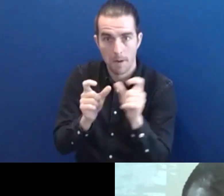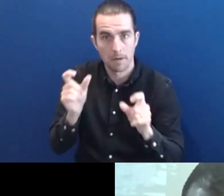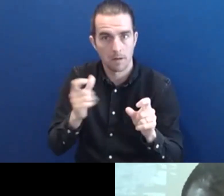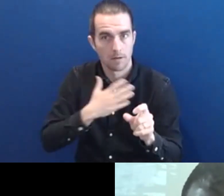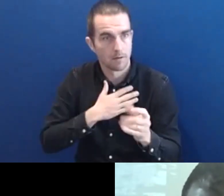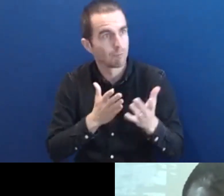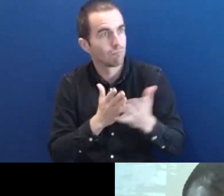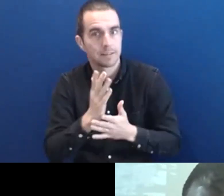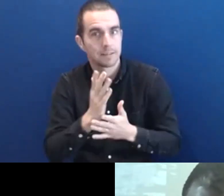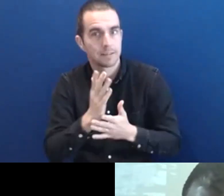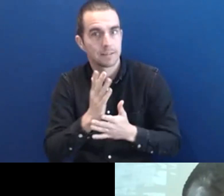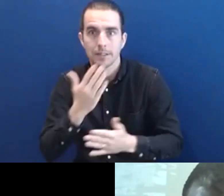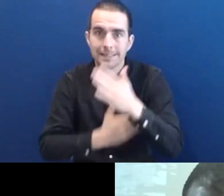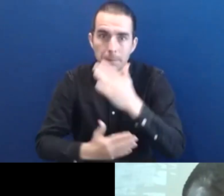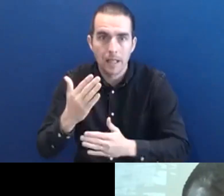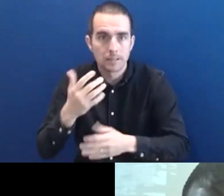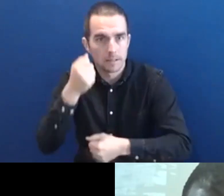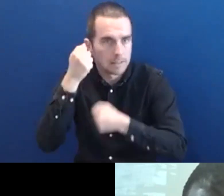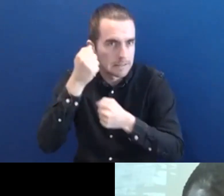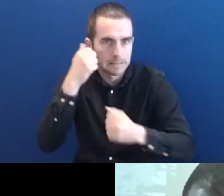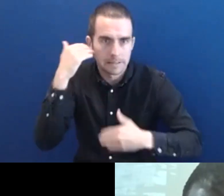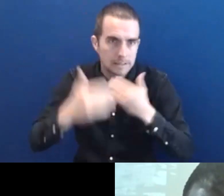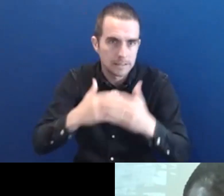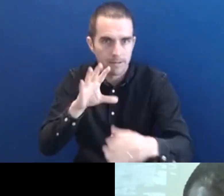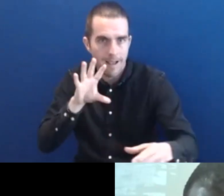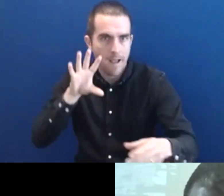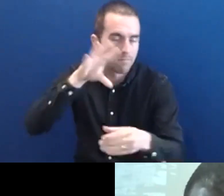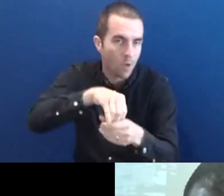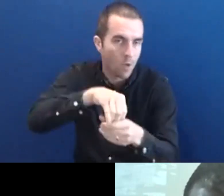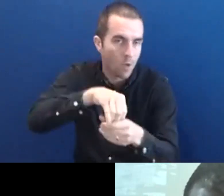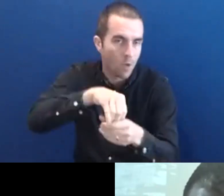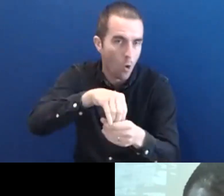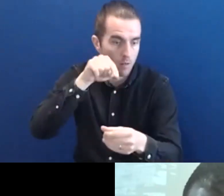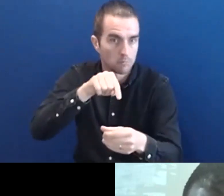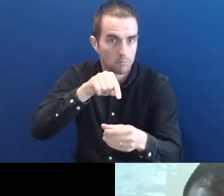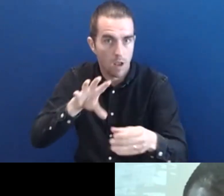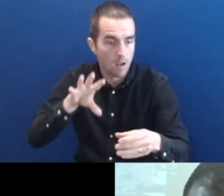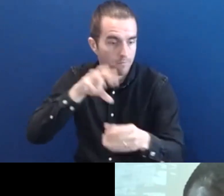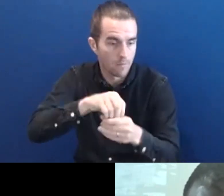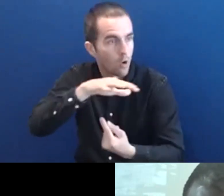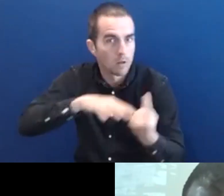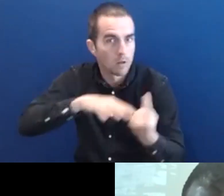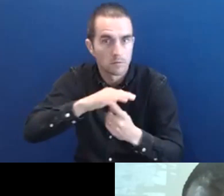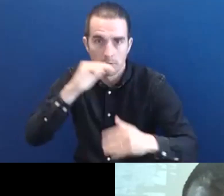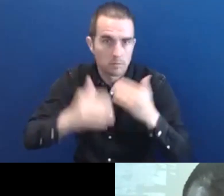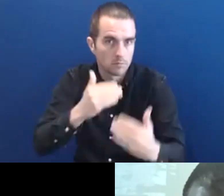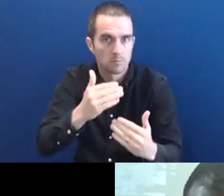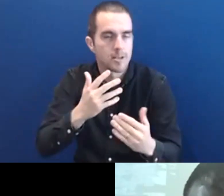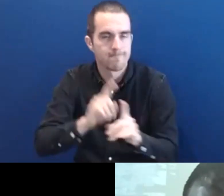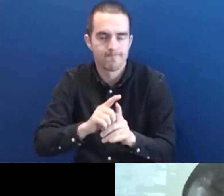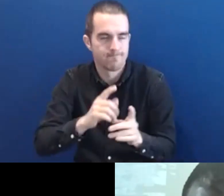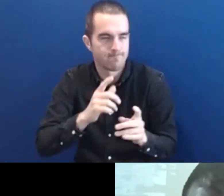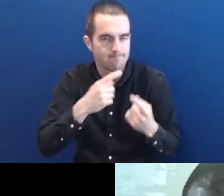in the civic space are the component of our advocacy